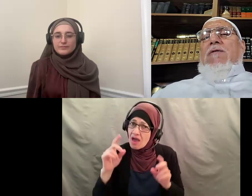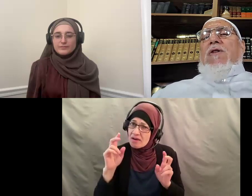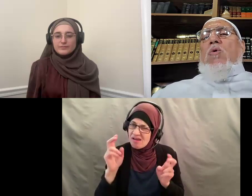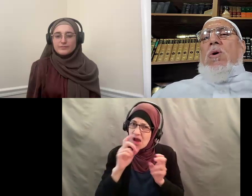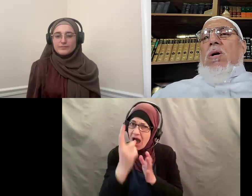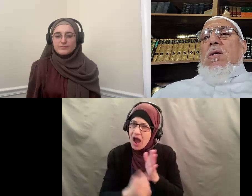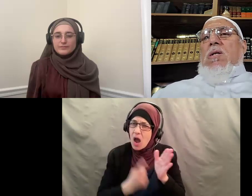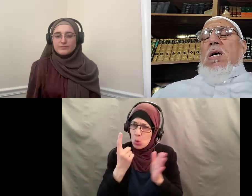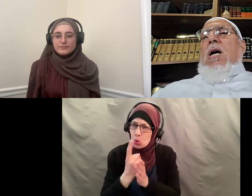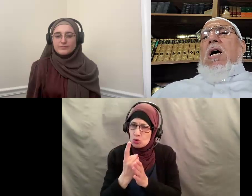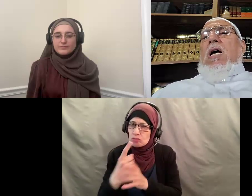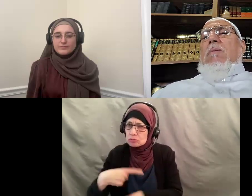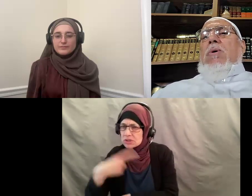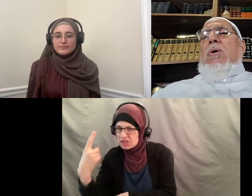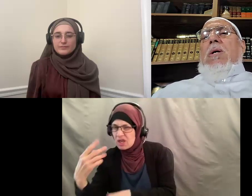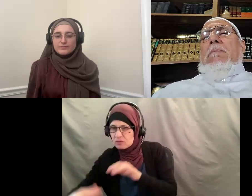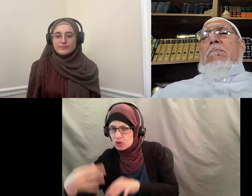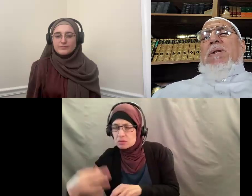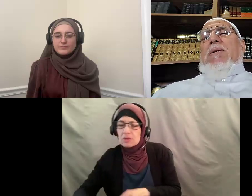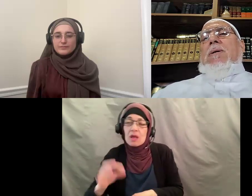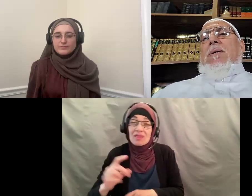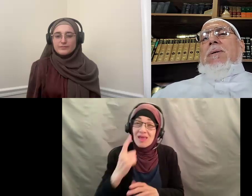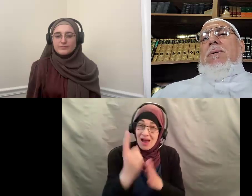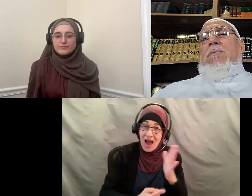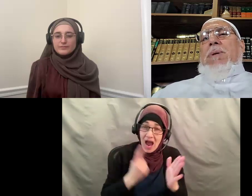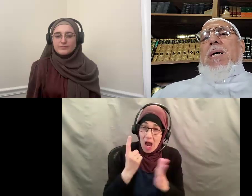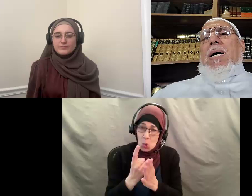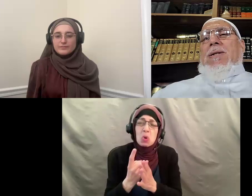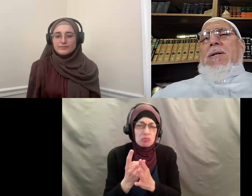is even worse and more bitter."